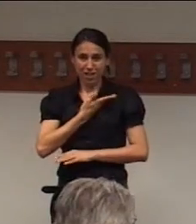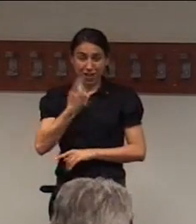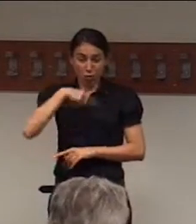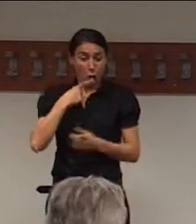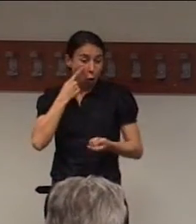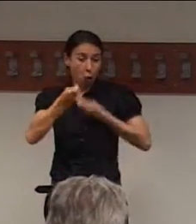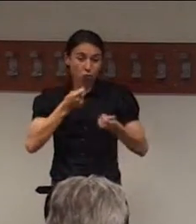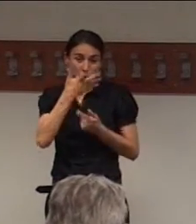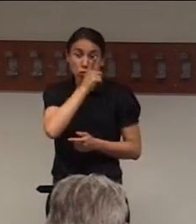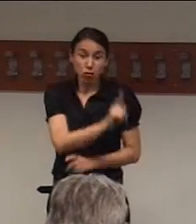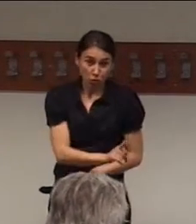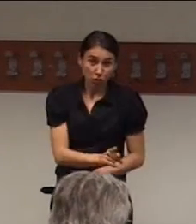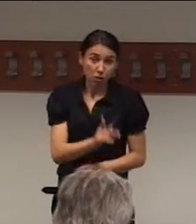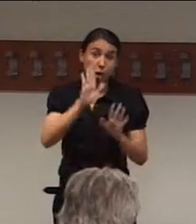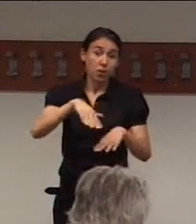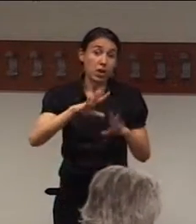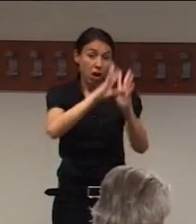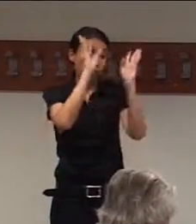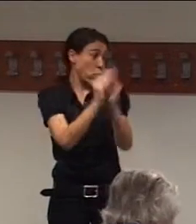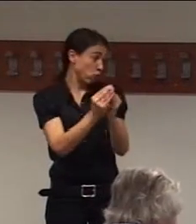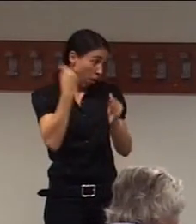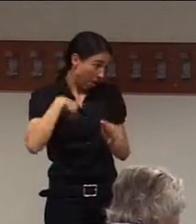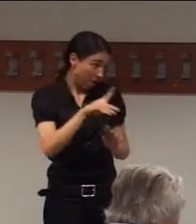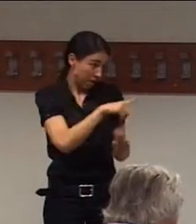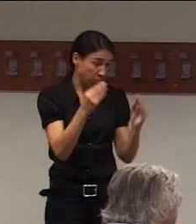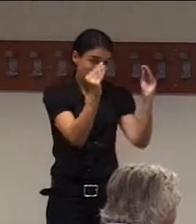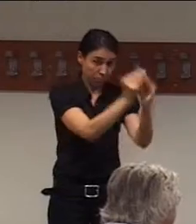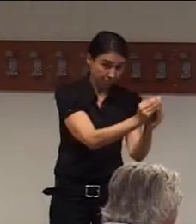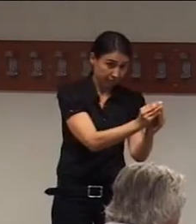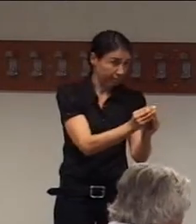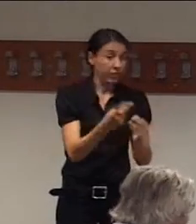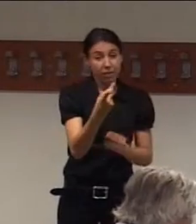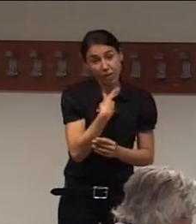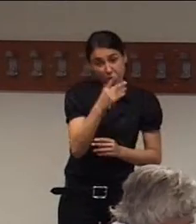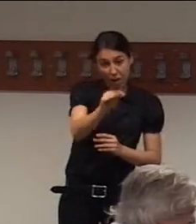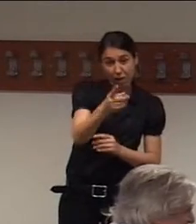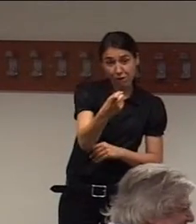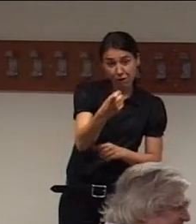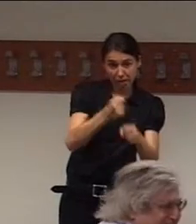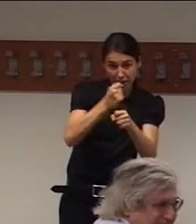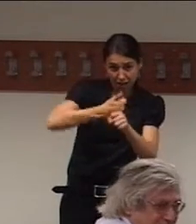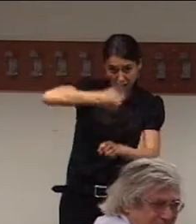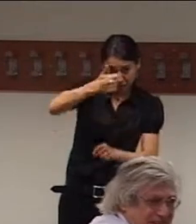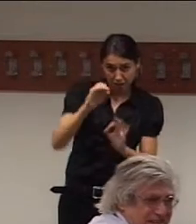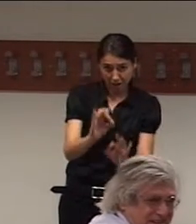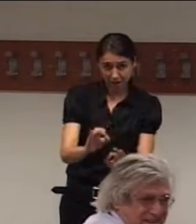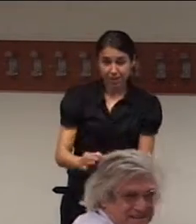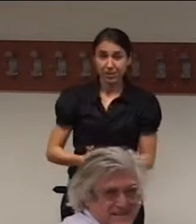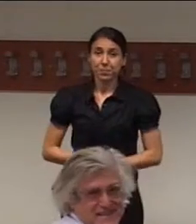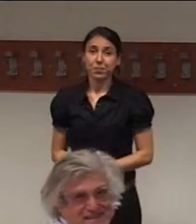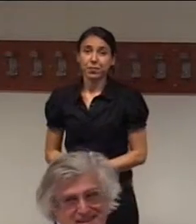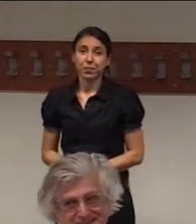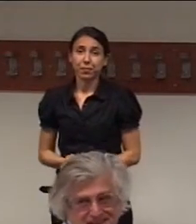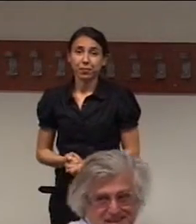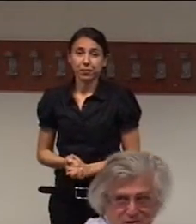some influences that were beyond our control, and we reached the same conclusions, by the way. We need to work harder, obviously, that's very